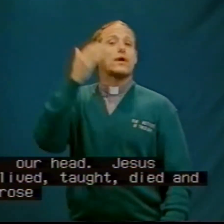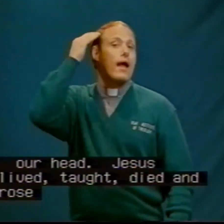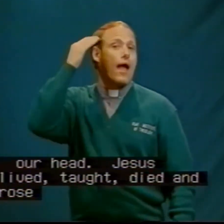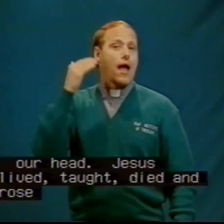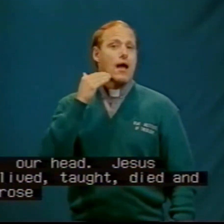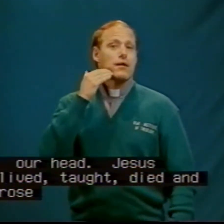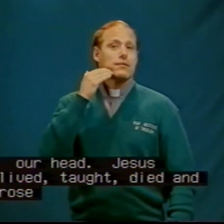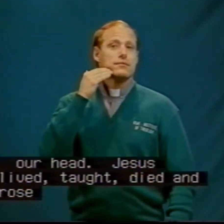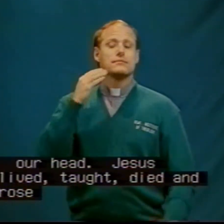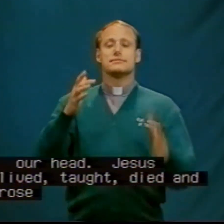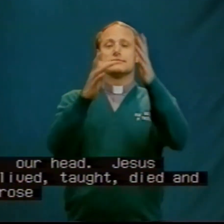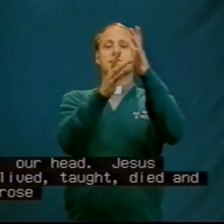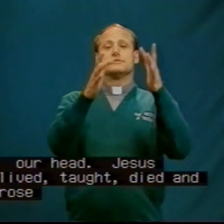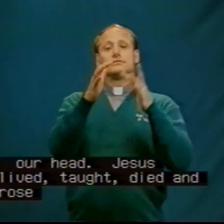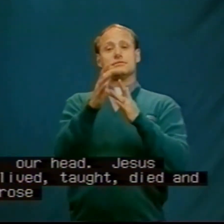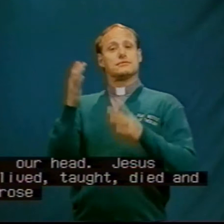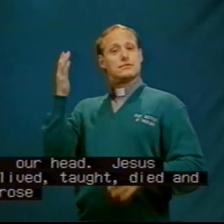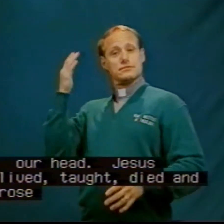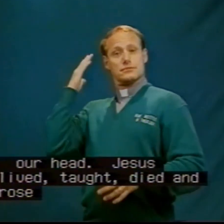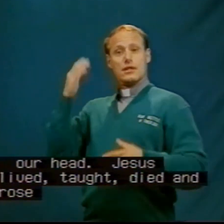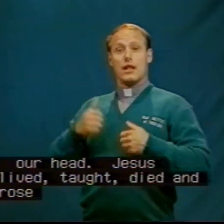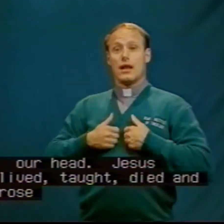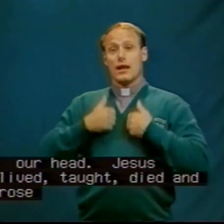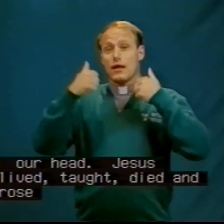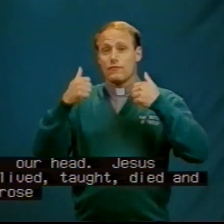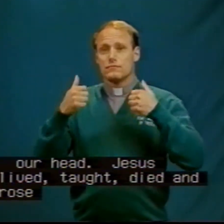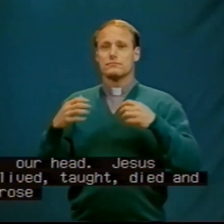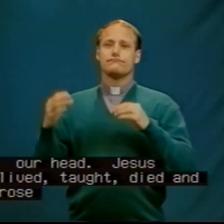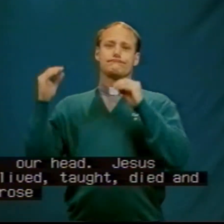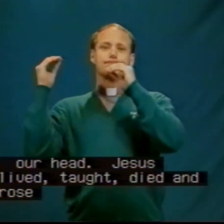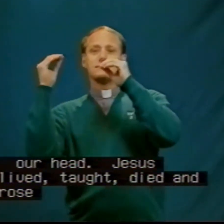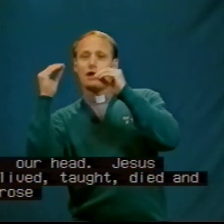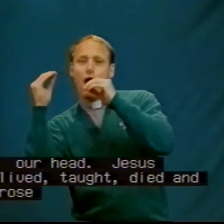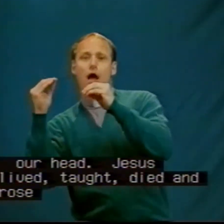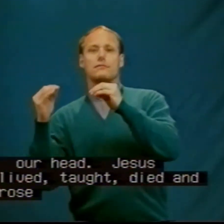Our head, Jesus lived, taught, died, and rose